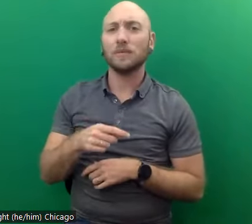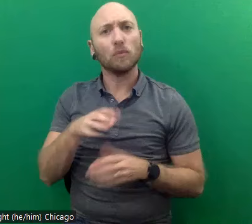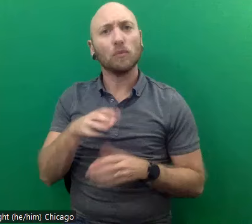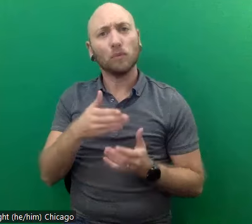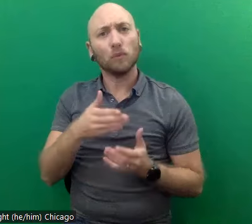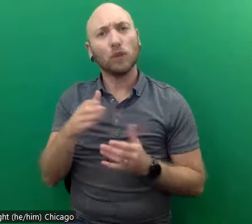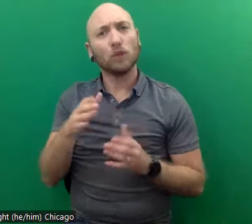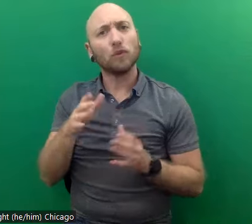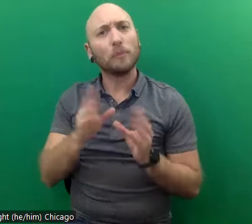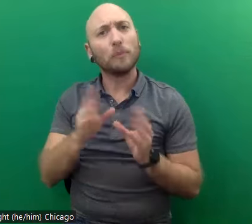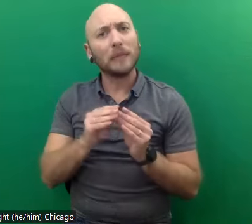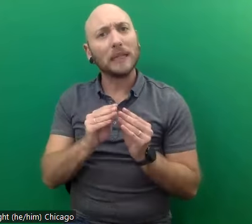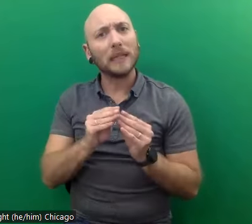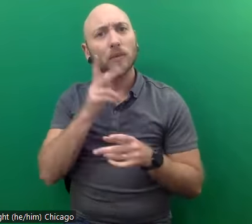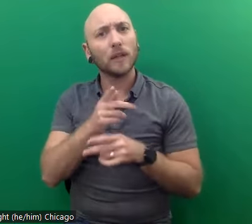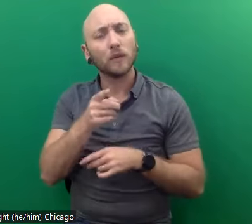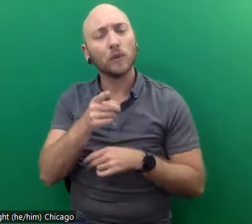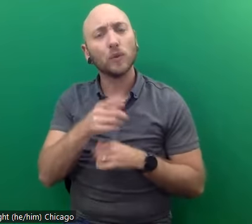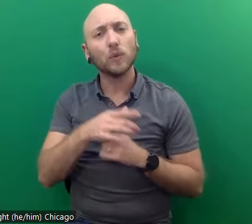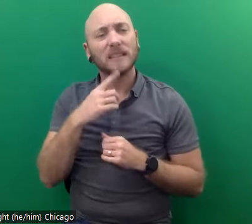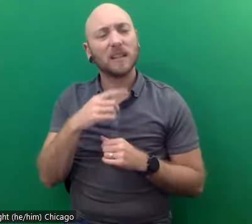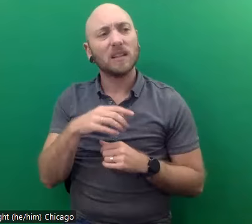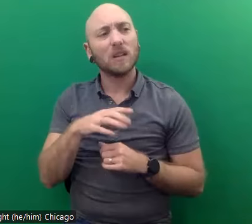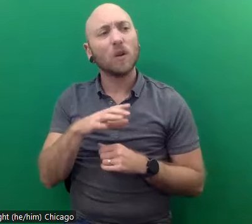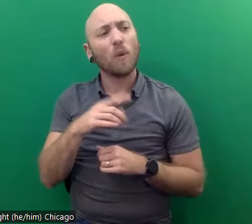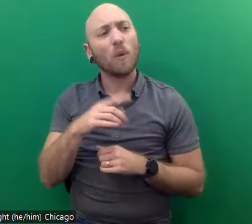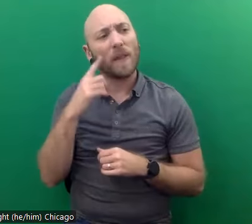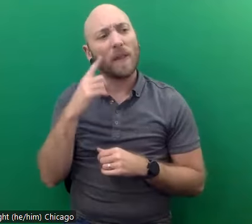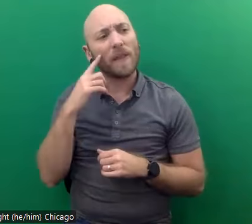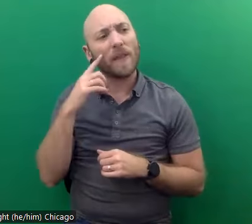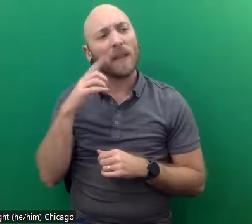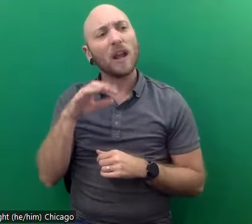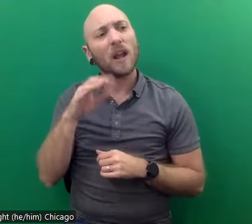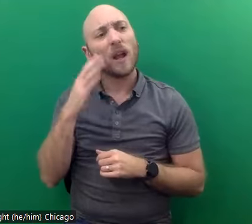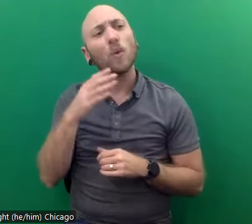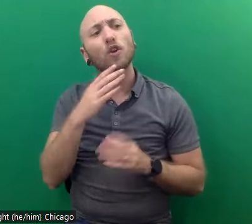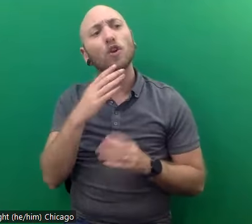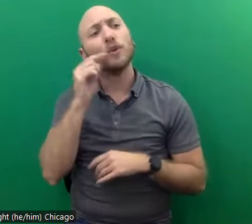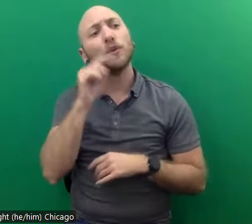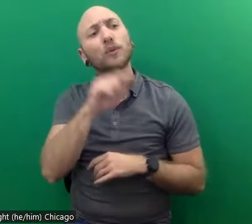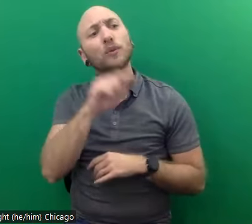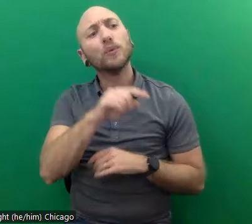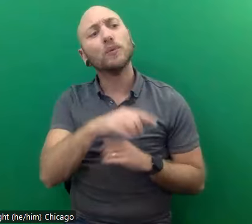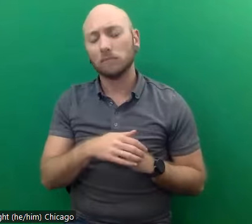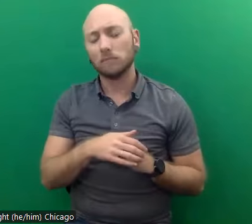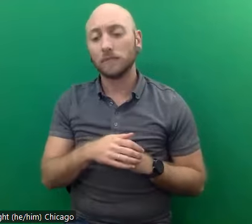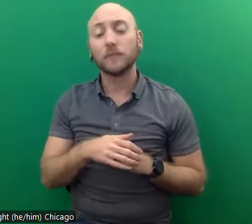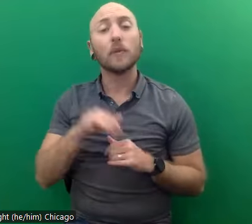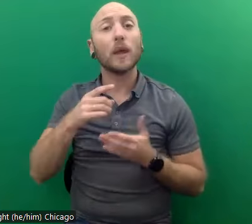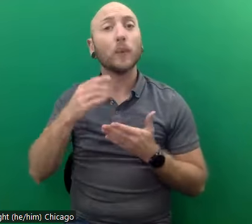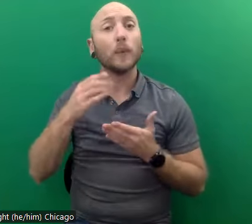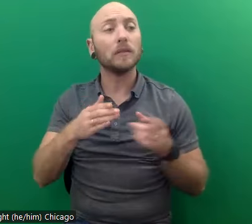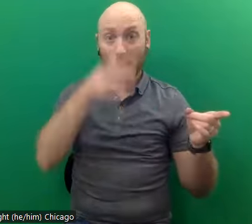a good meeting that you'd like." So that weekend, he took me to a bunch of